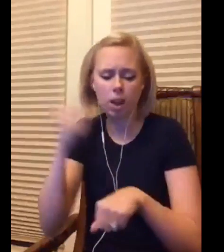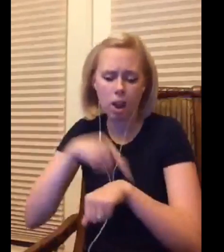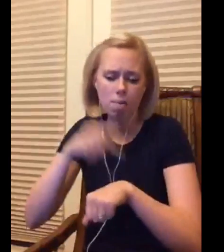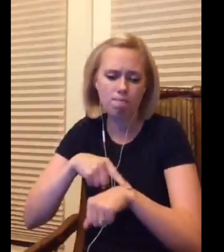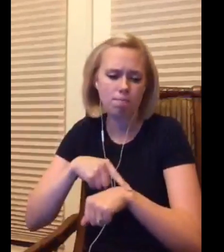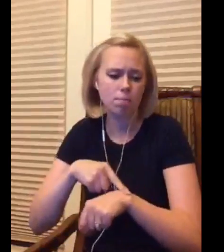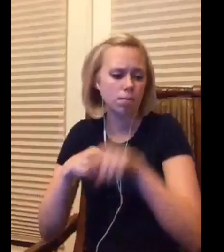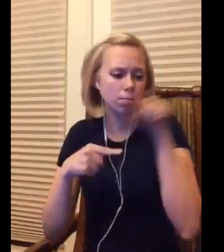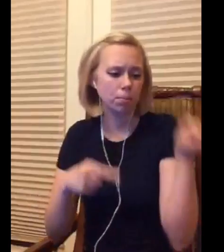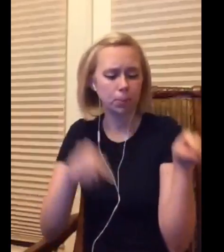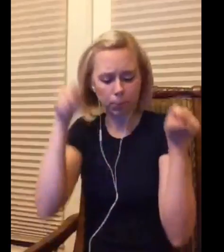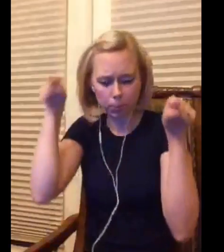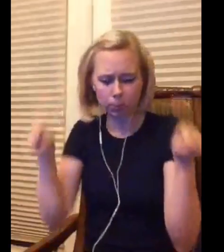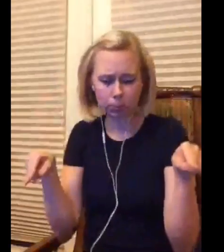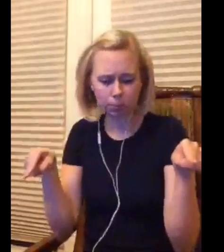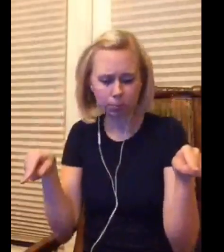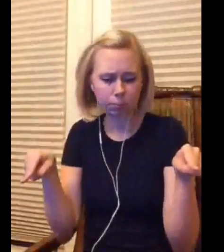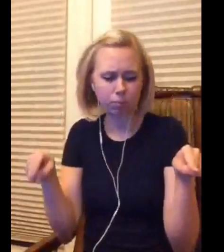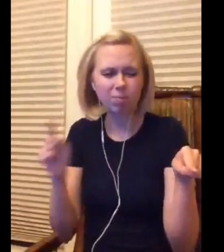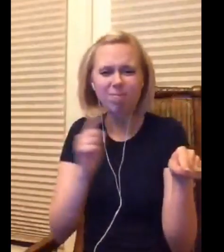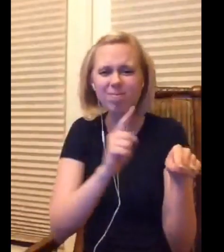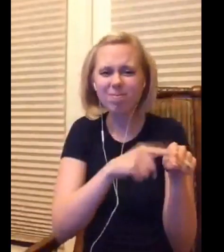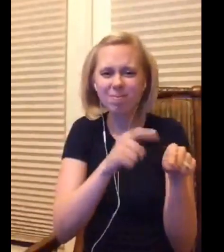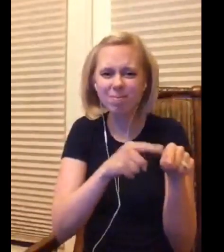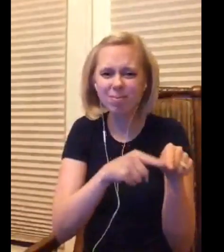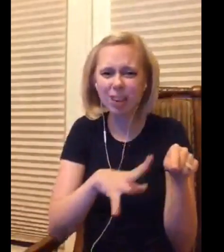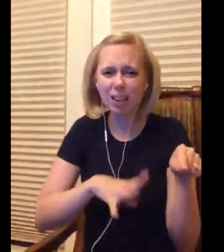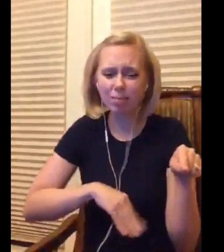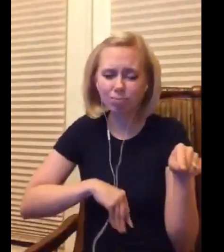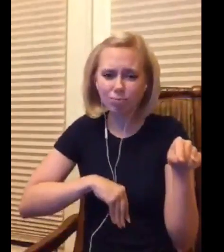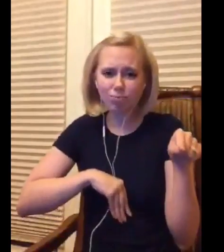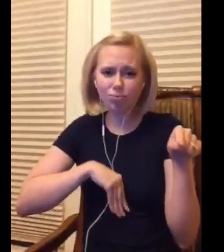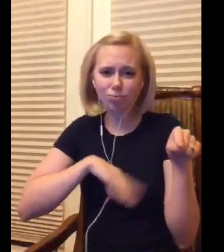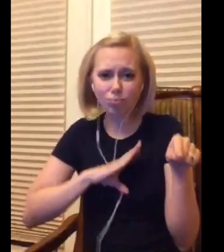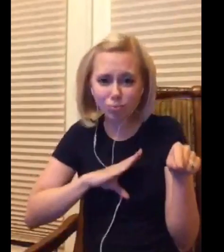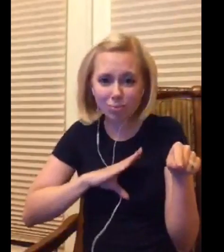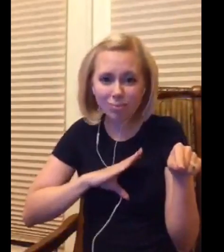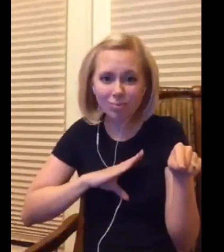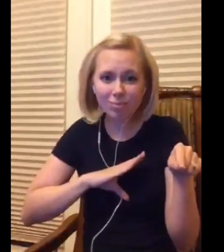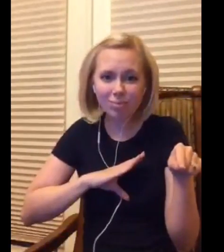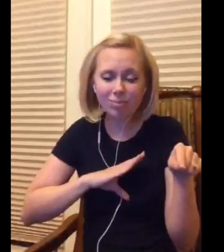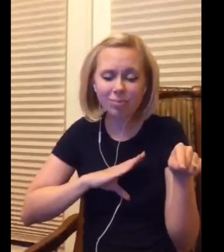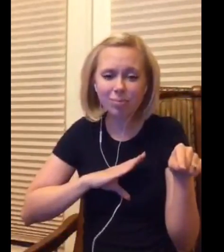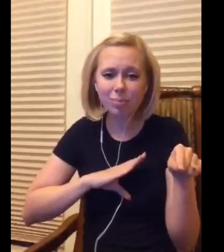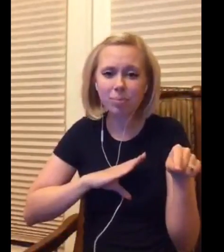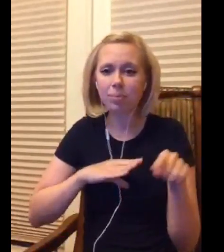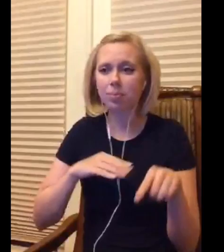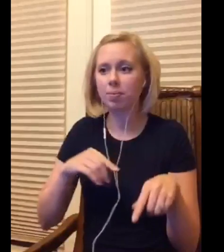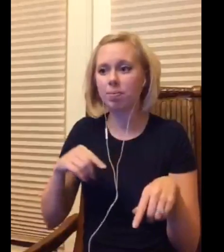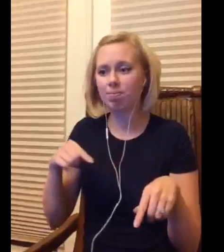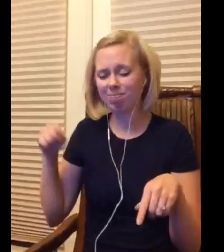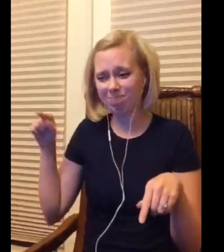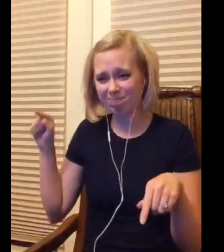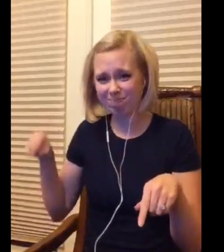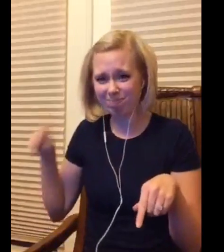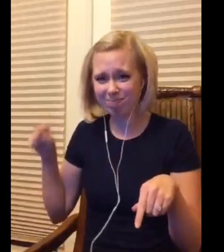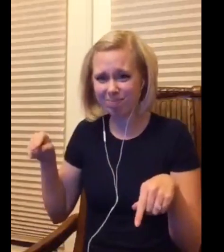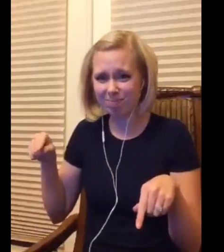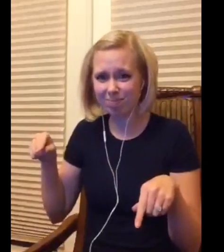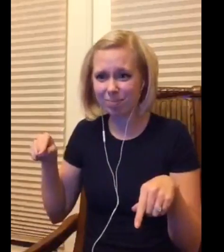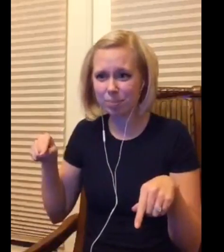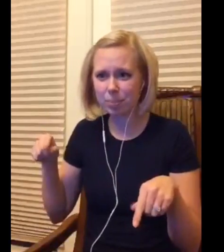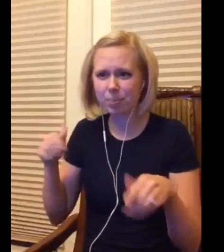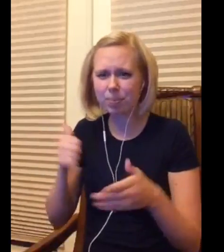time? One year I came up with a bright idea. I told all my students, you were chosen to be in my